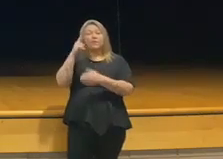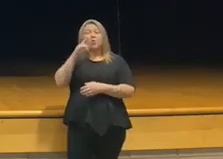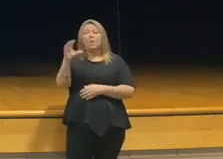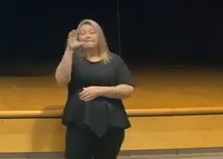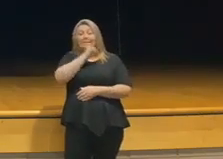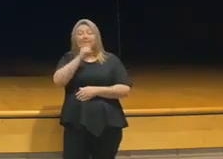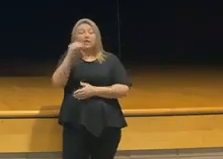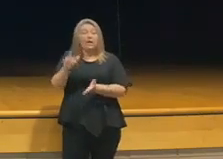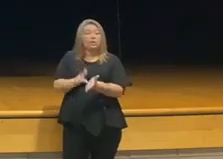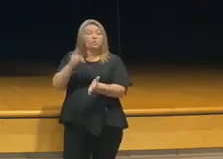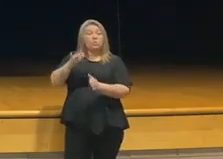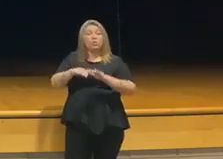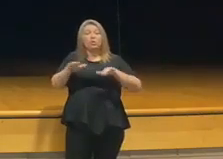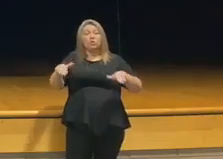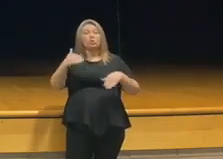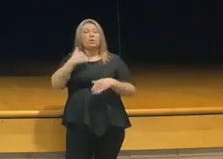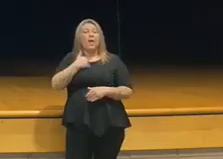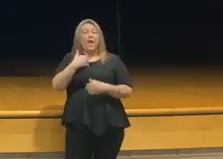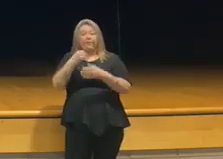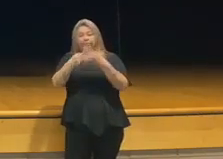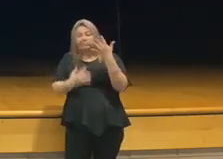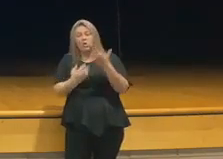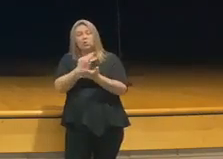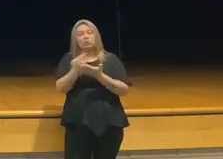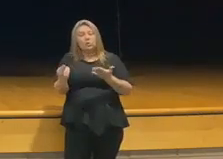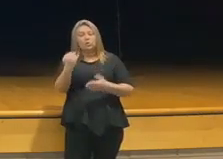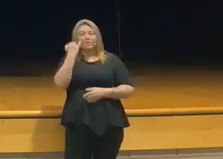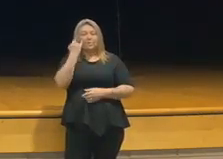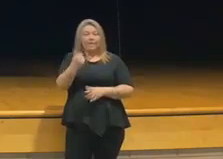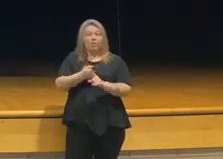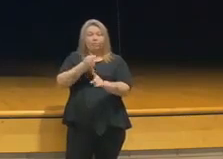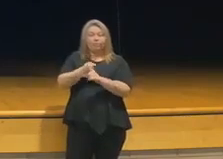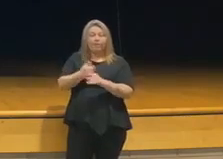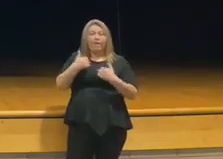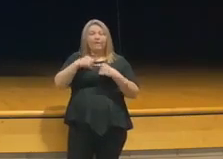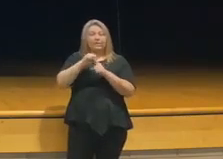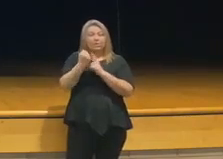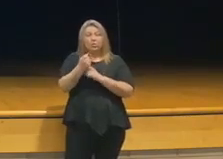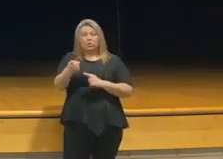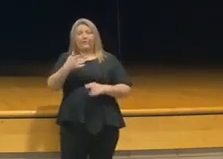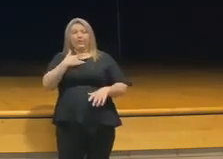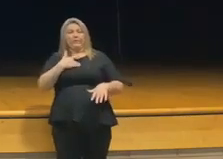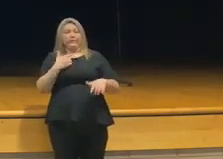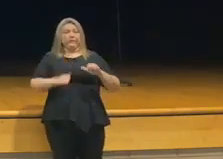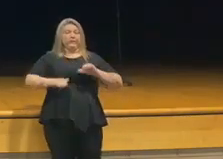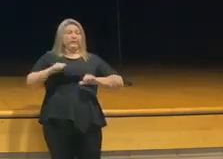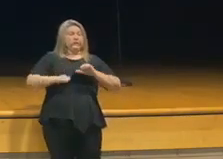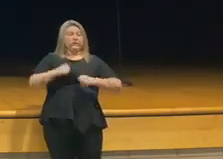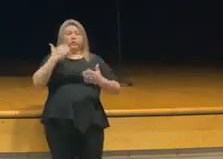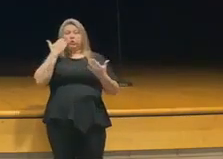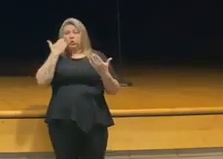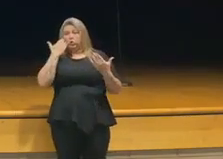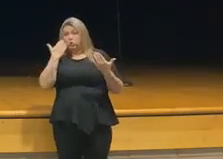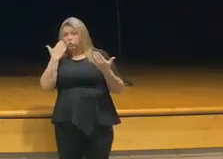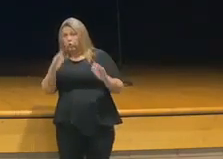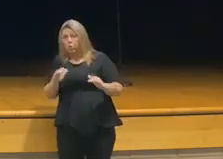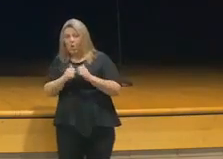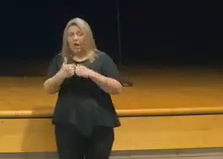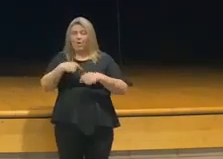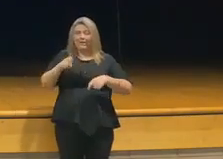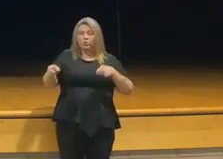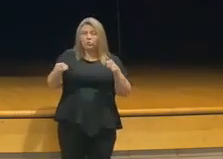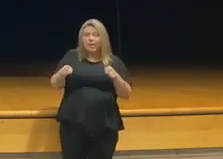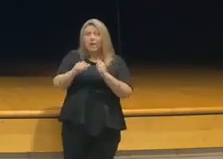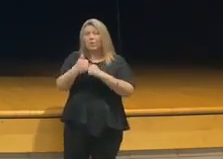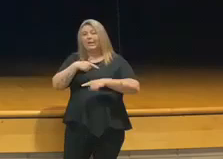Children has a lot of resources should you come across a situation in your family and you're not sure how you should deal with it or how you